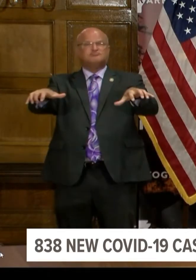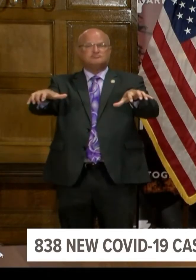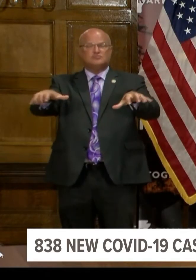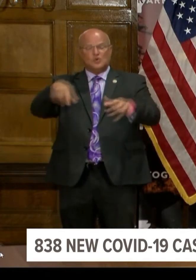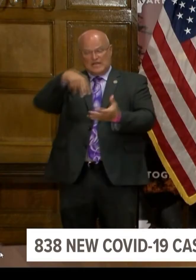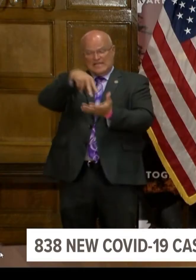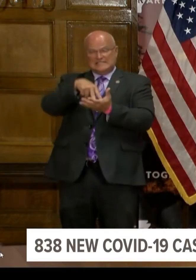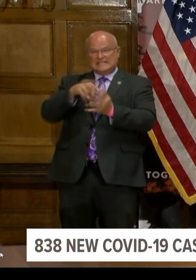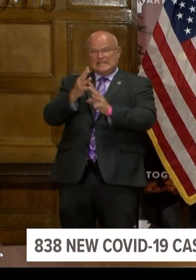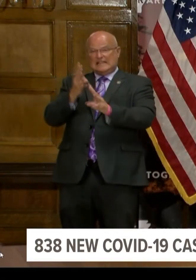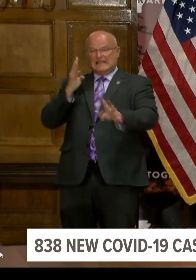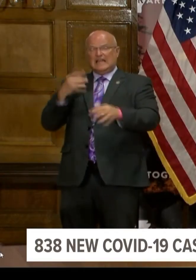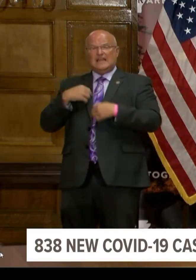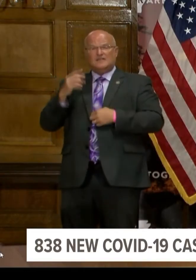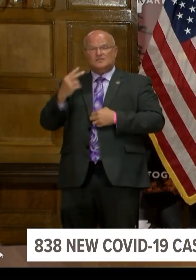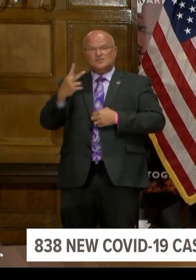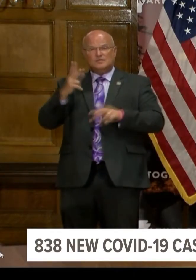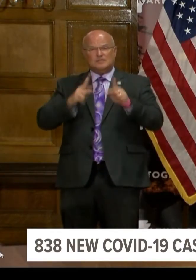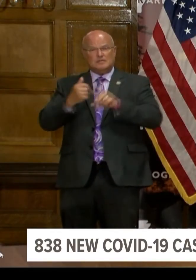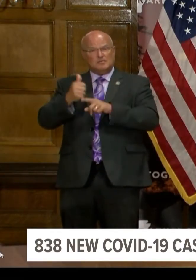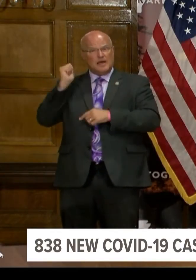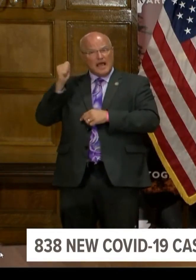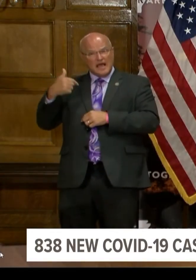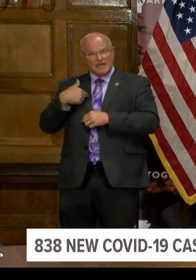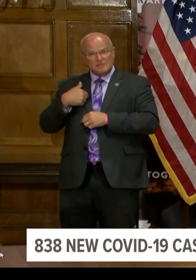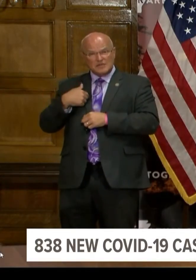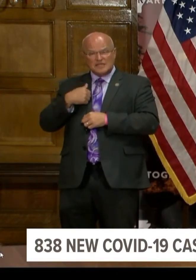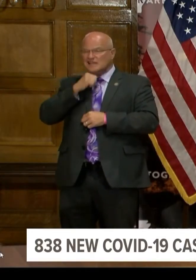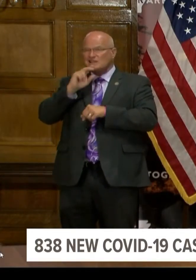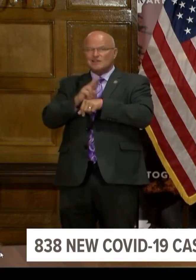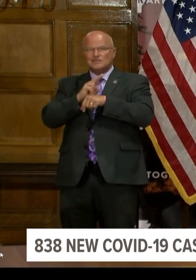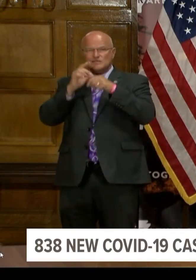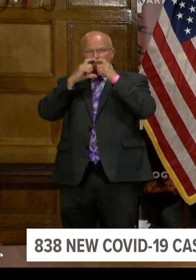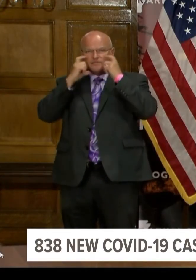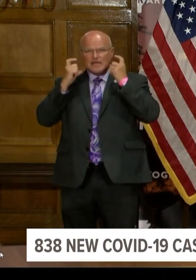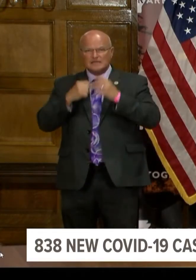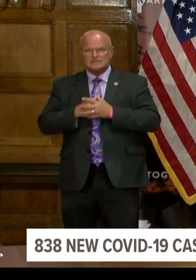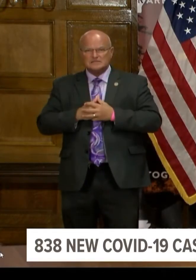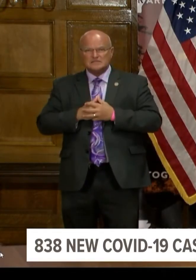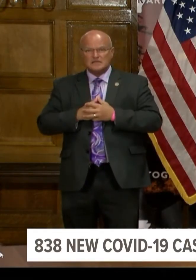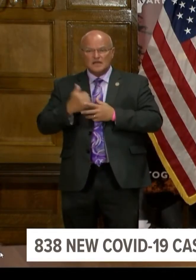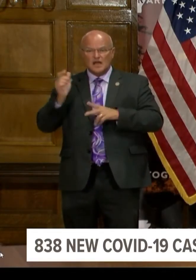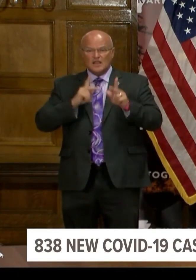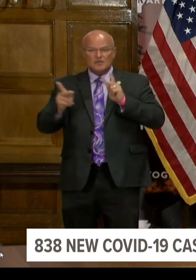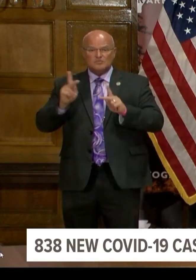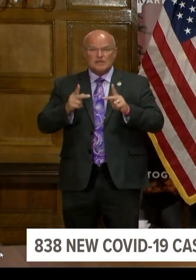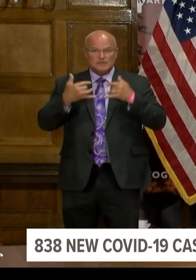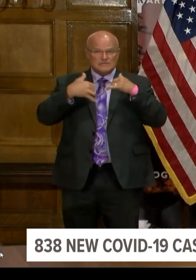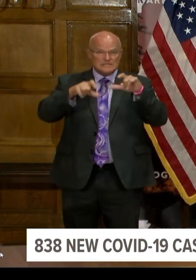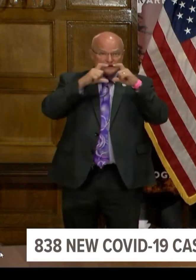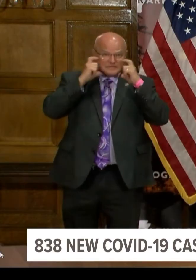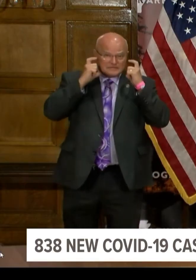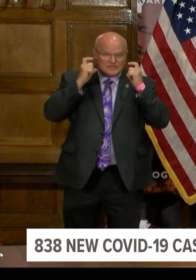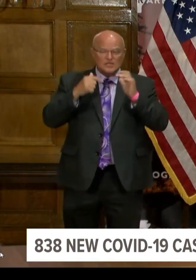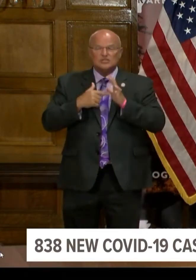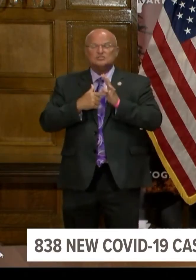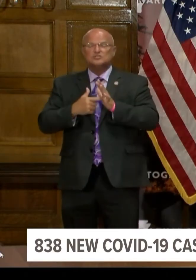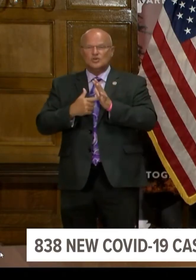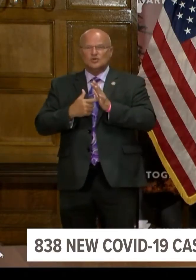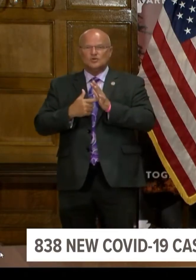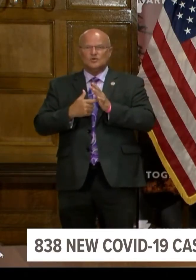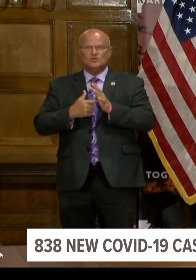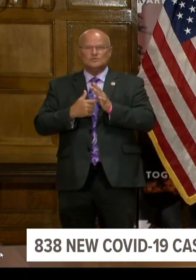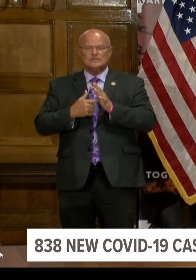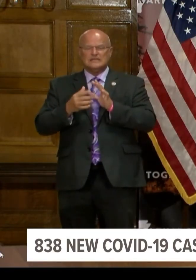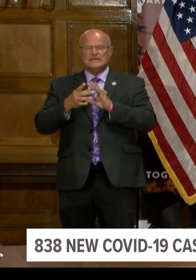stand in line and have 2 or 3 people behind me not using the mask, while others are still using it, that shows that we still haven't, that